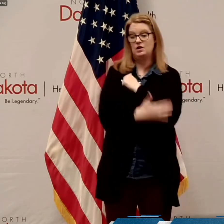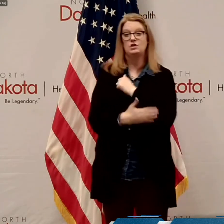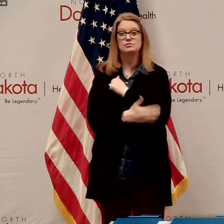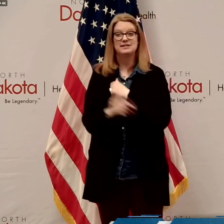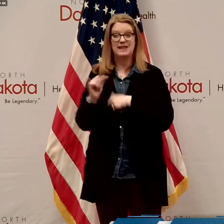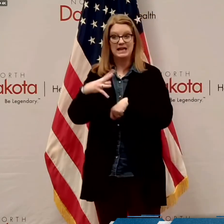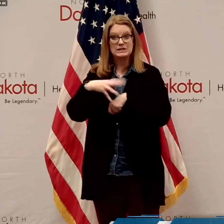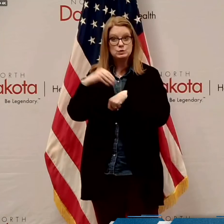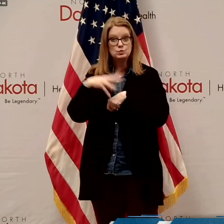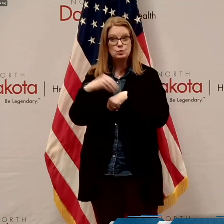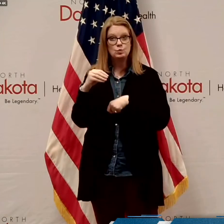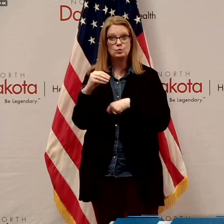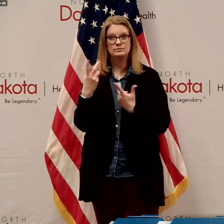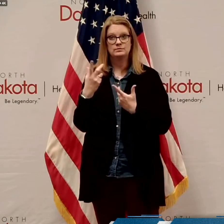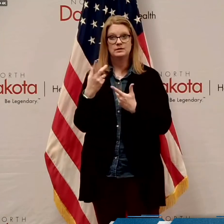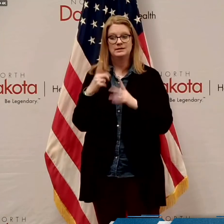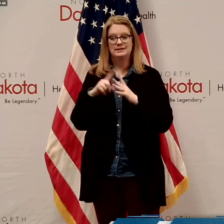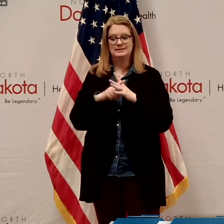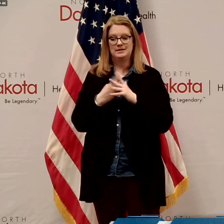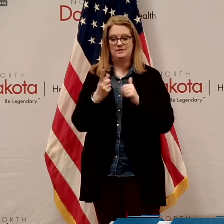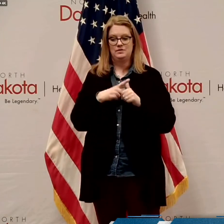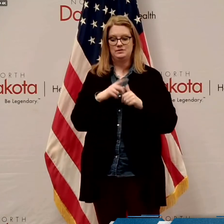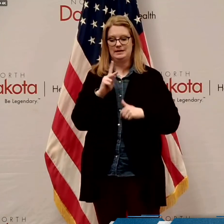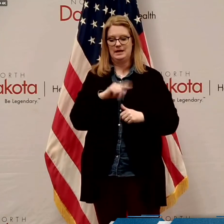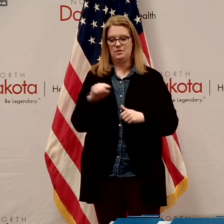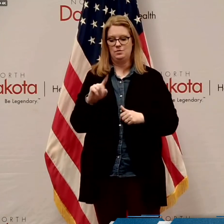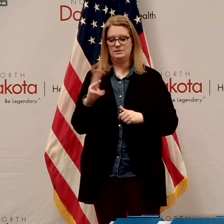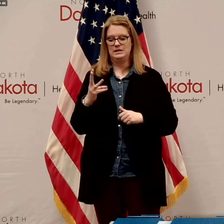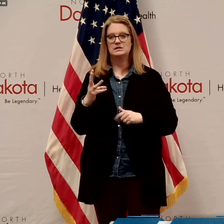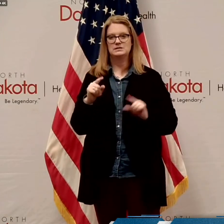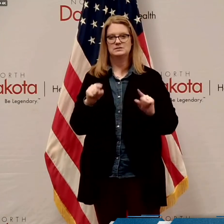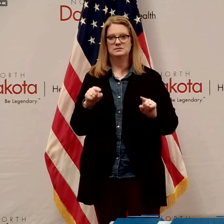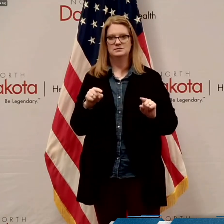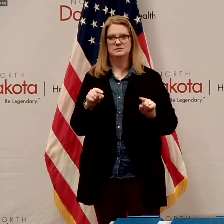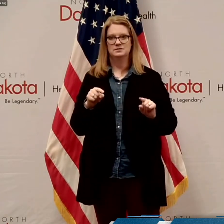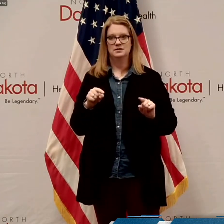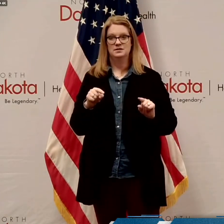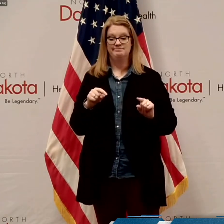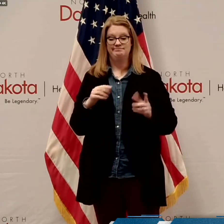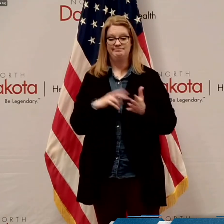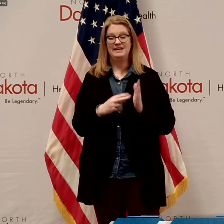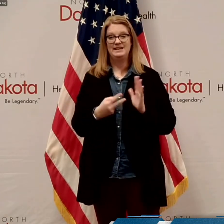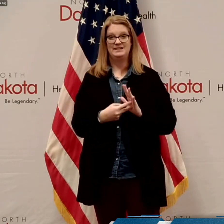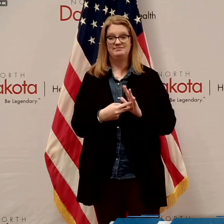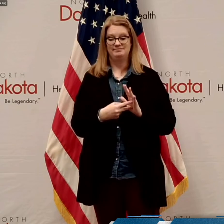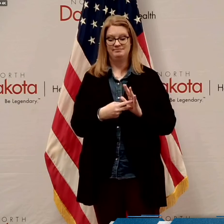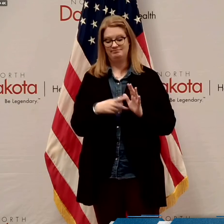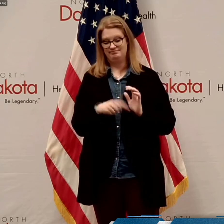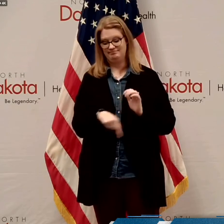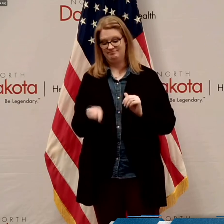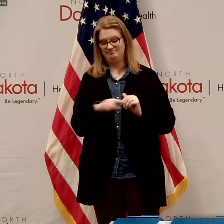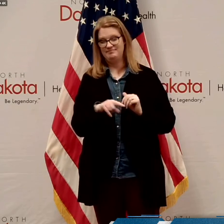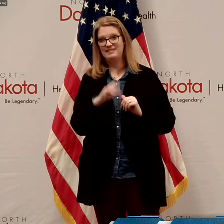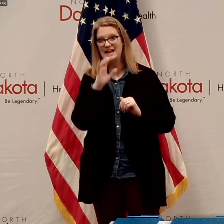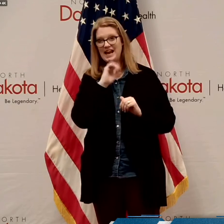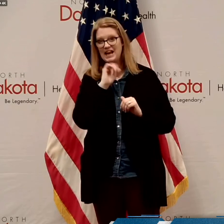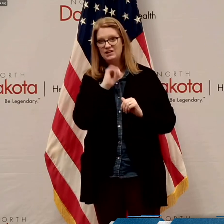others have started first with K through 6, knowing that this is less the kids that are that